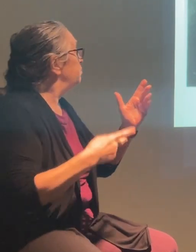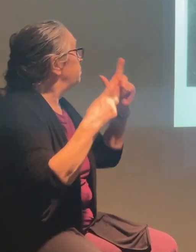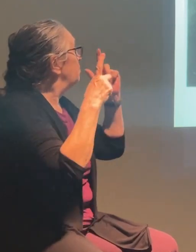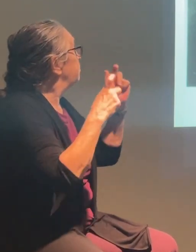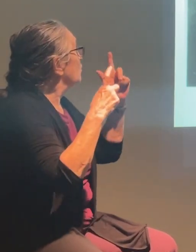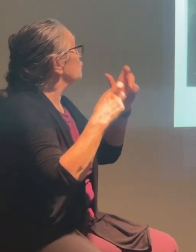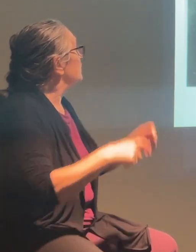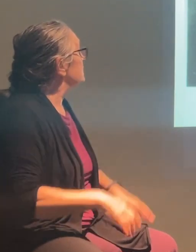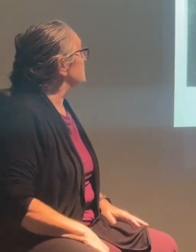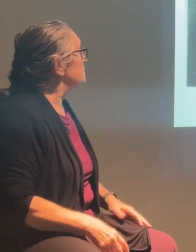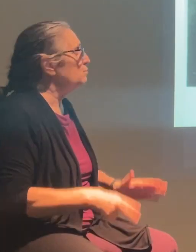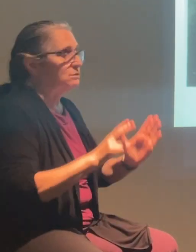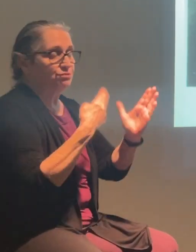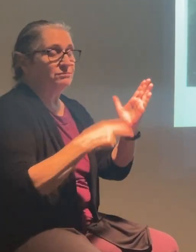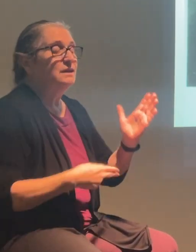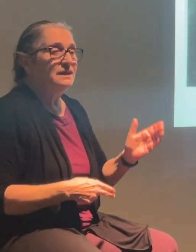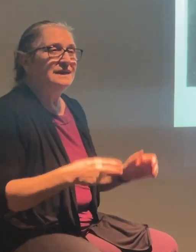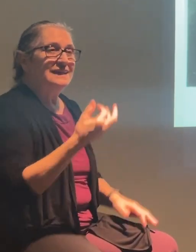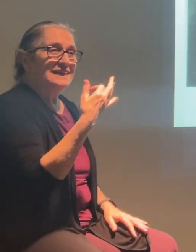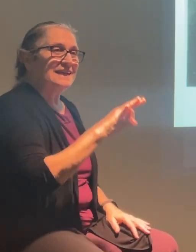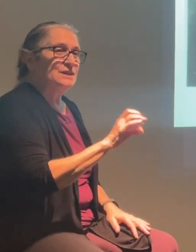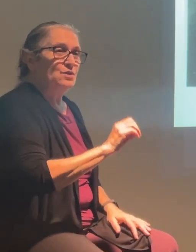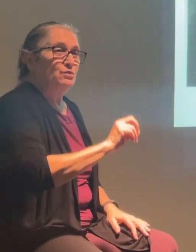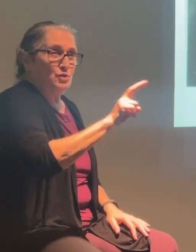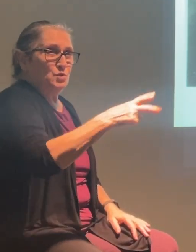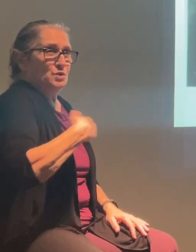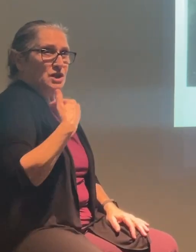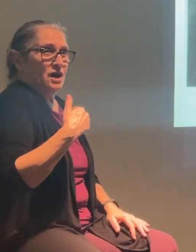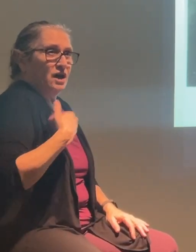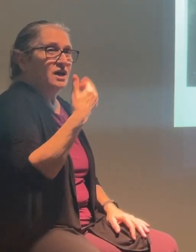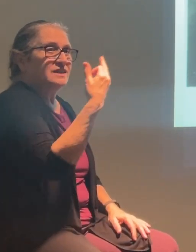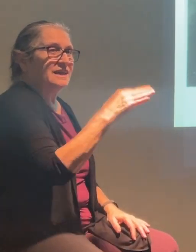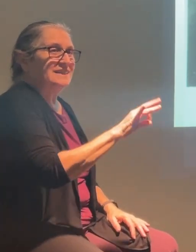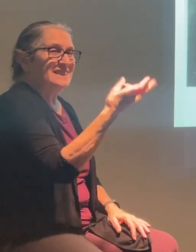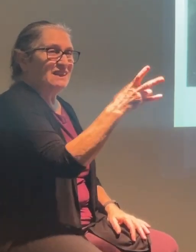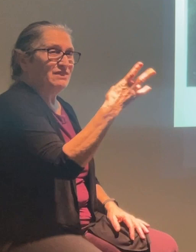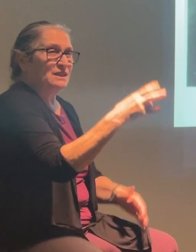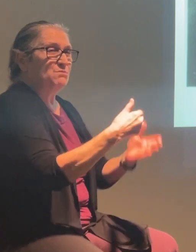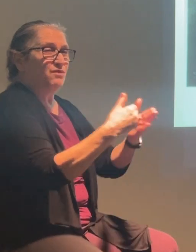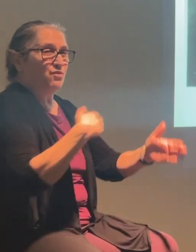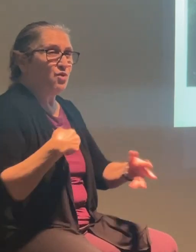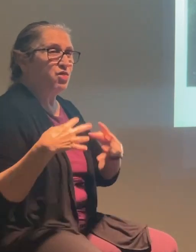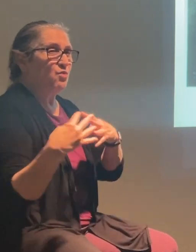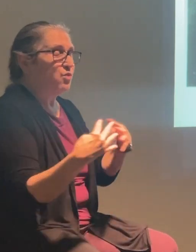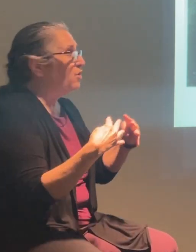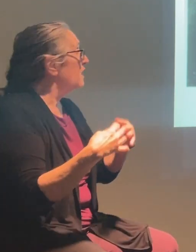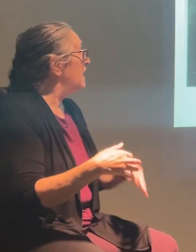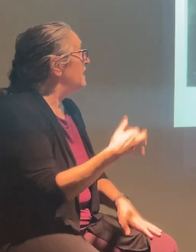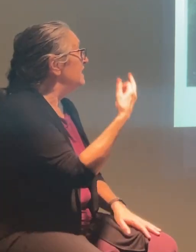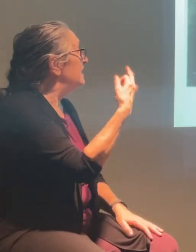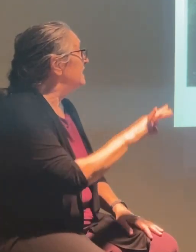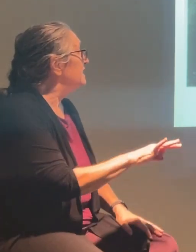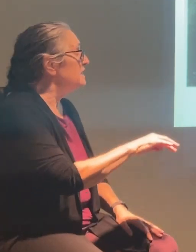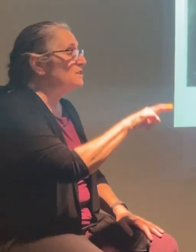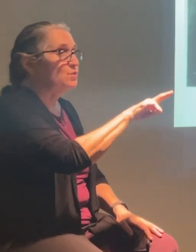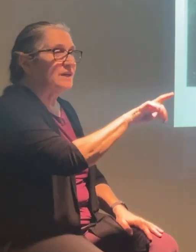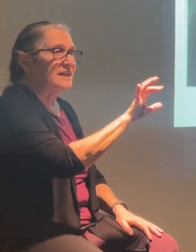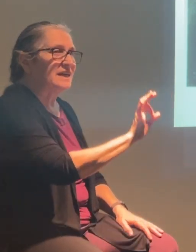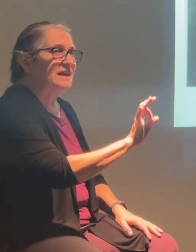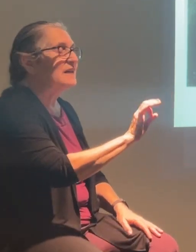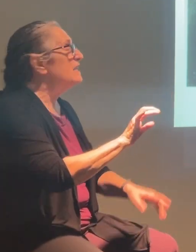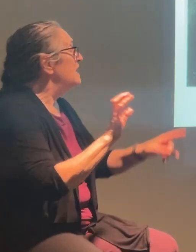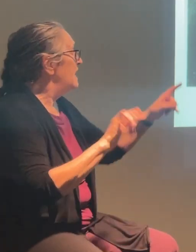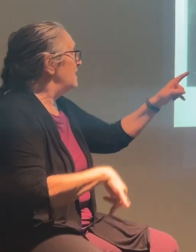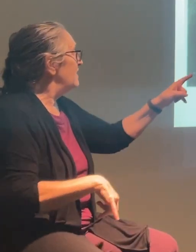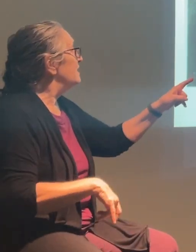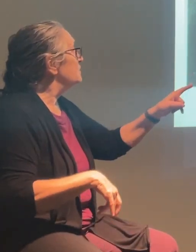was very young still, 1917, before the war, 1929, during that time he's working at Condé